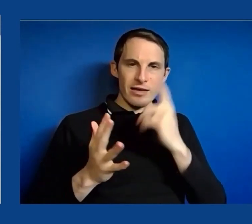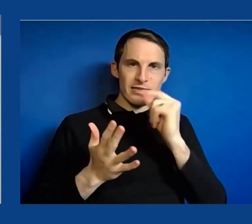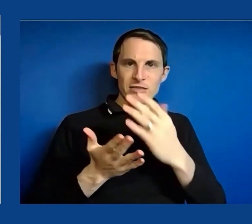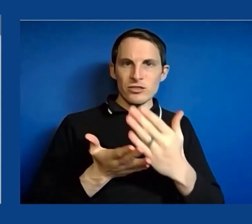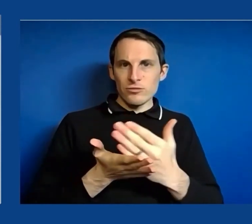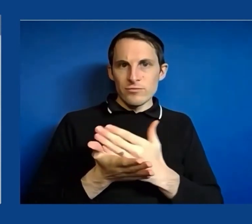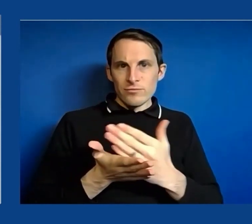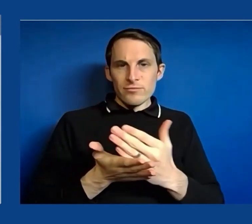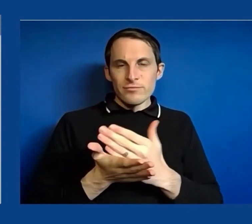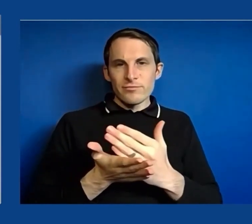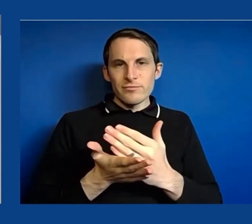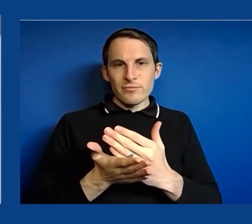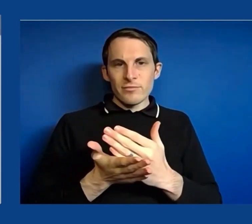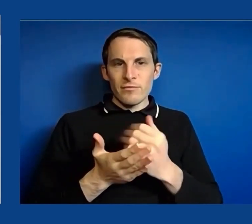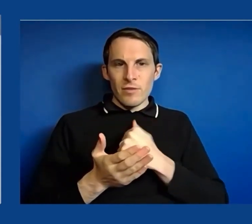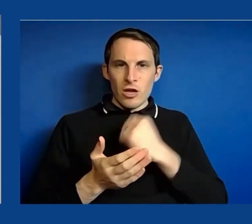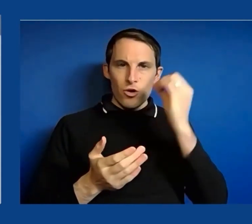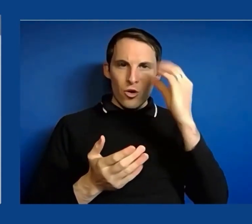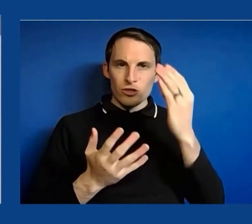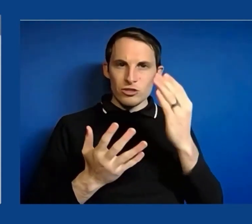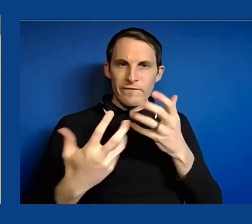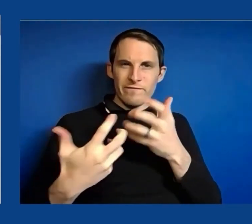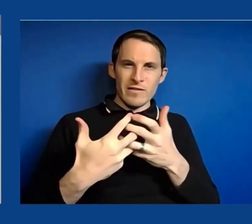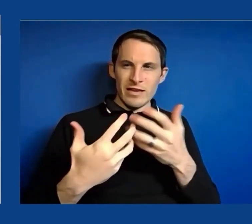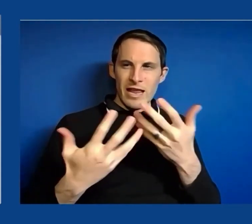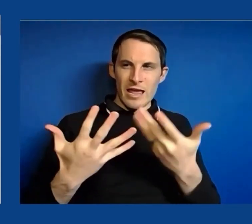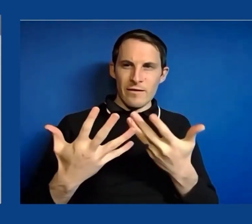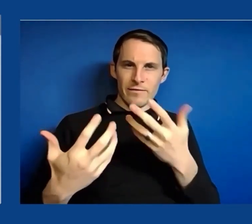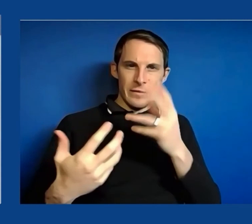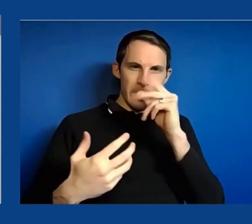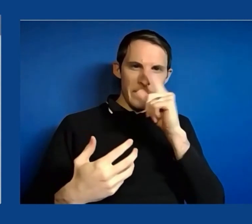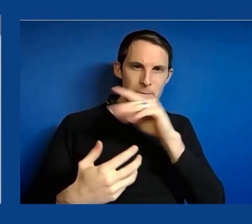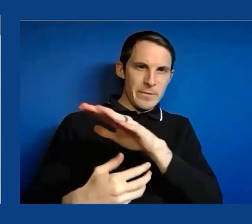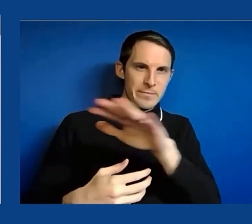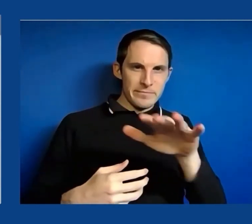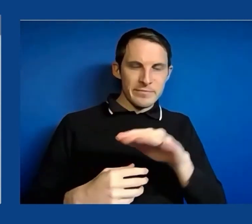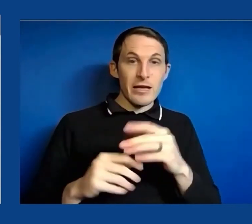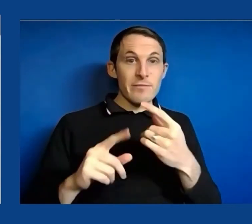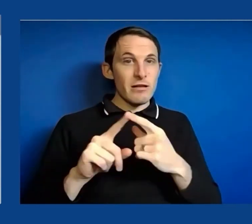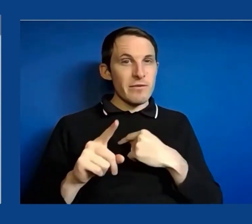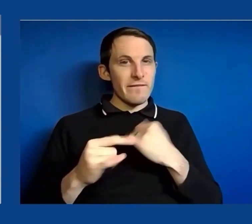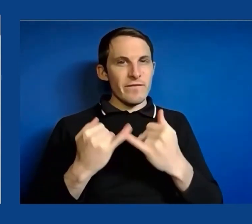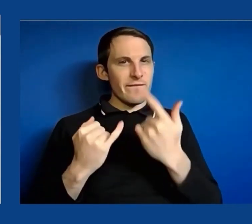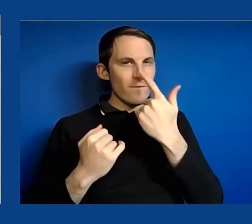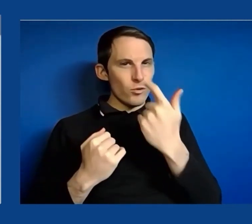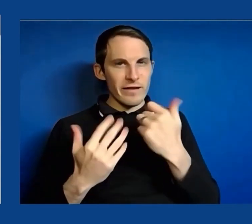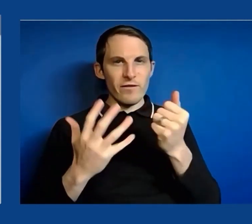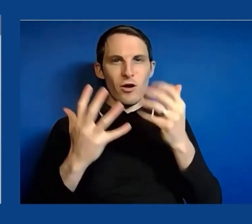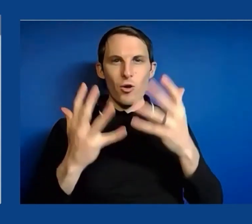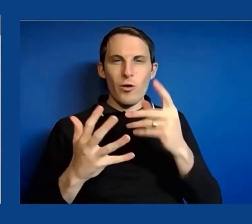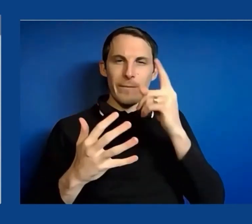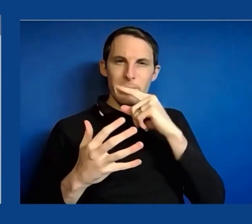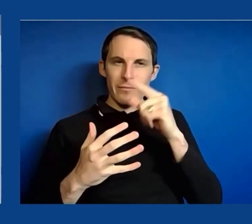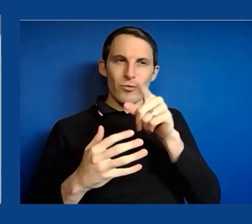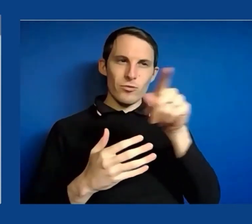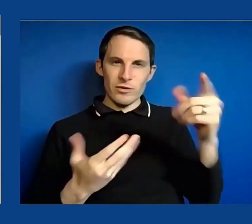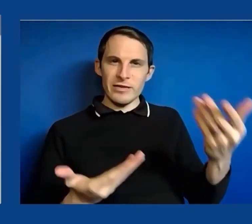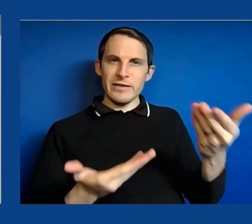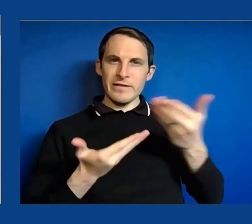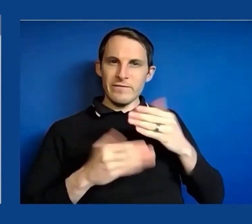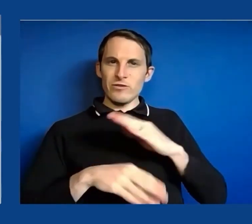learn today. But I was very fortunate to have a lot of people invest in